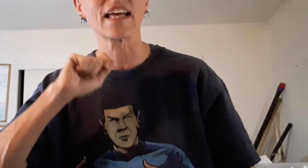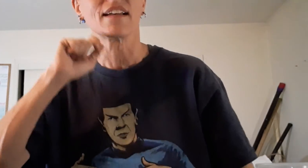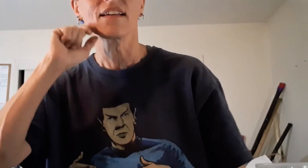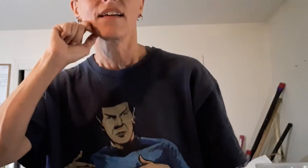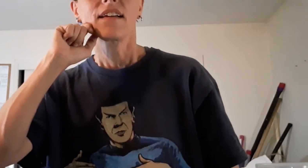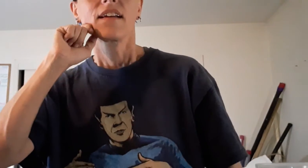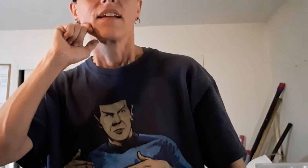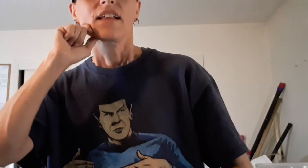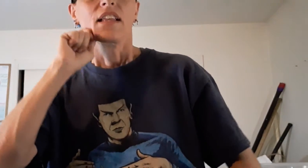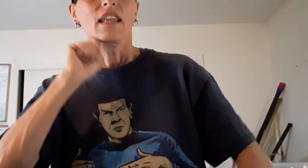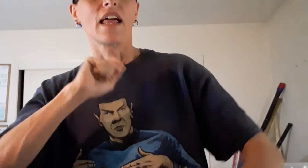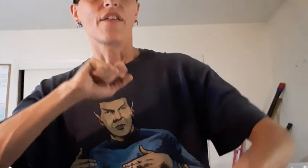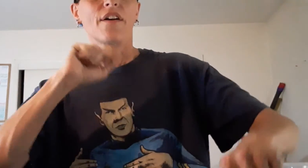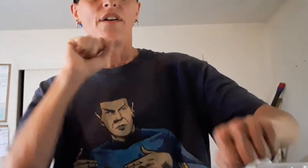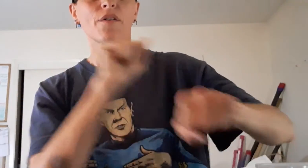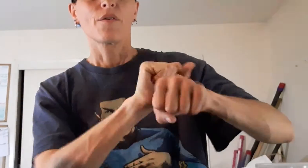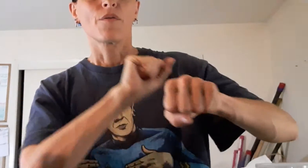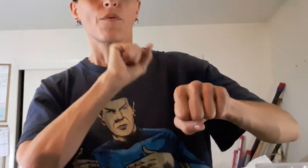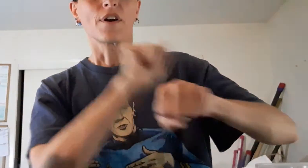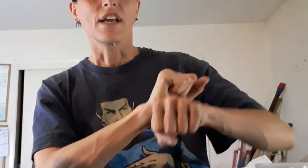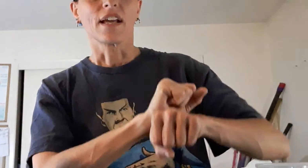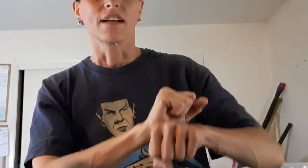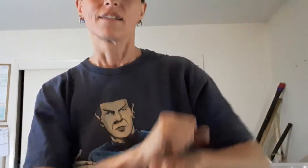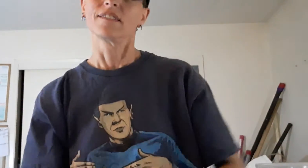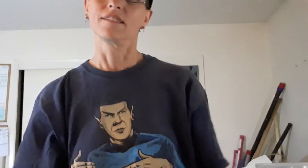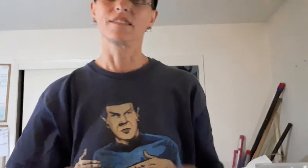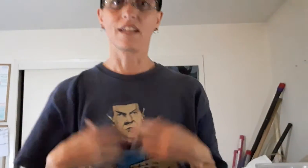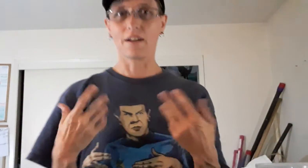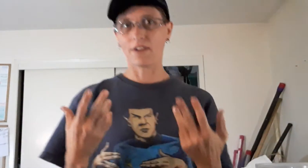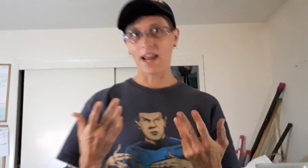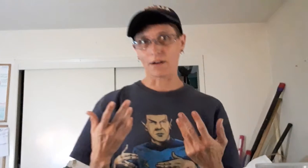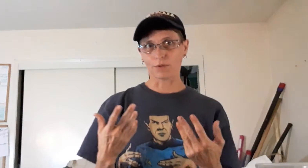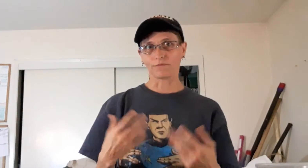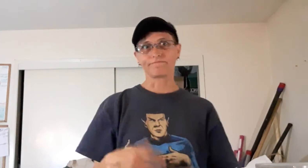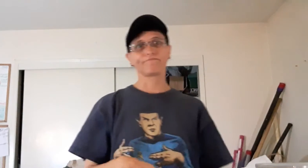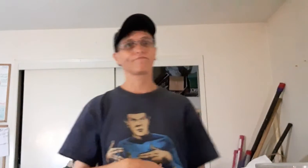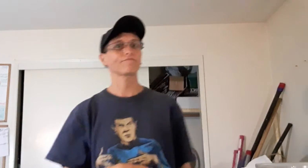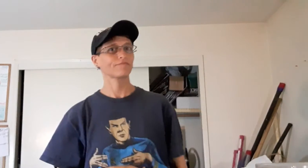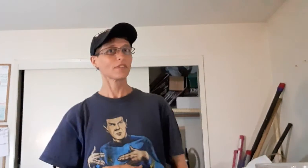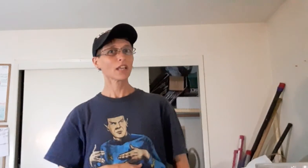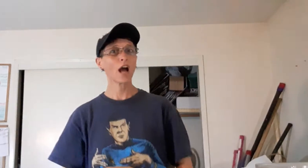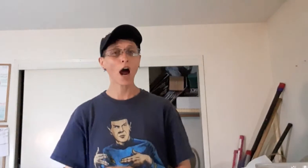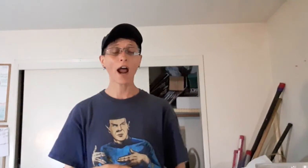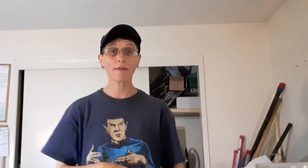skin. Leather working. Skin of an animal. All right.